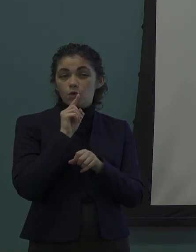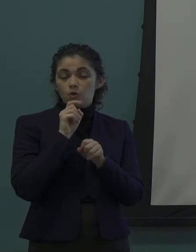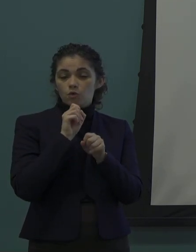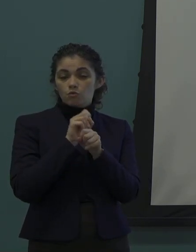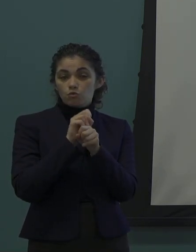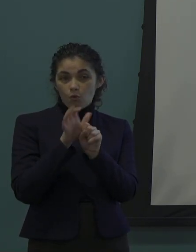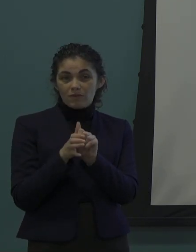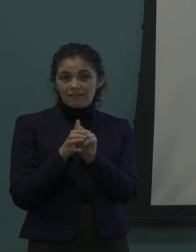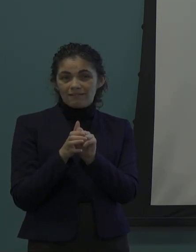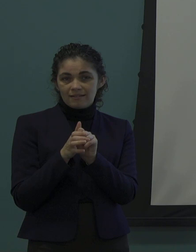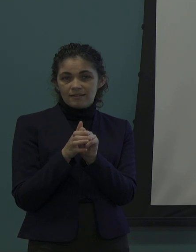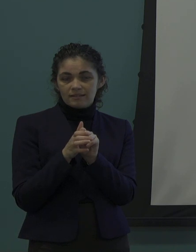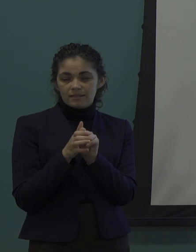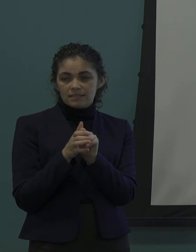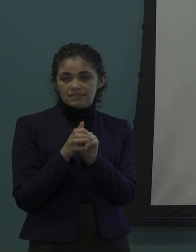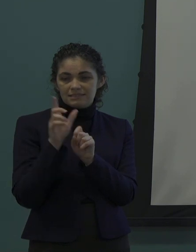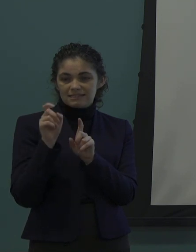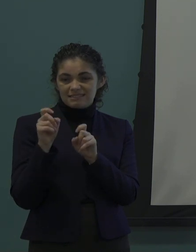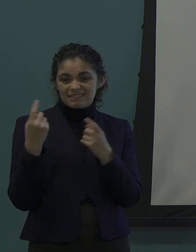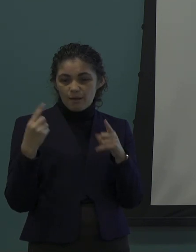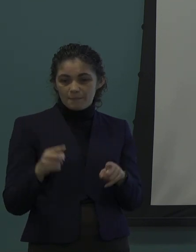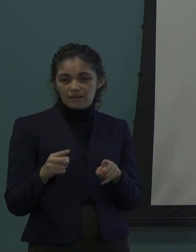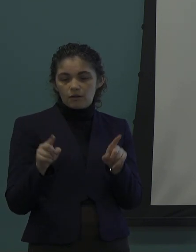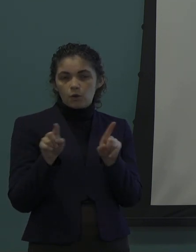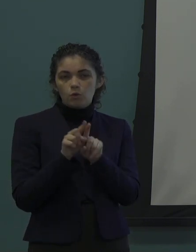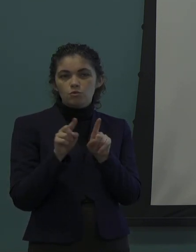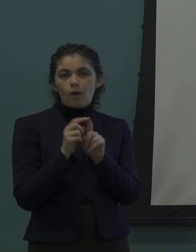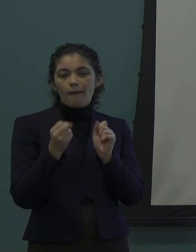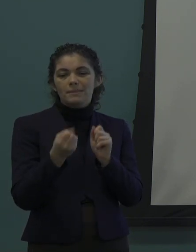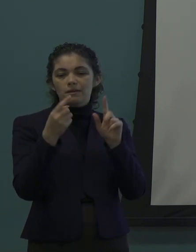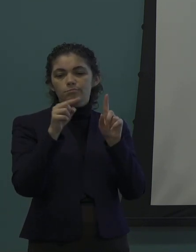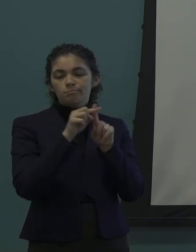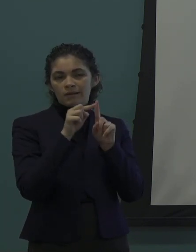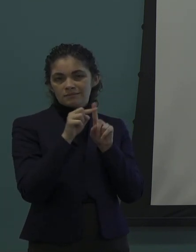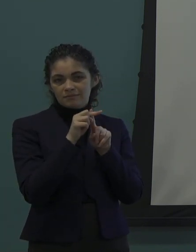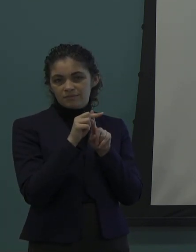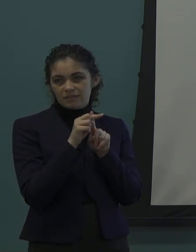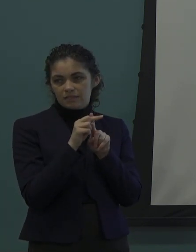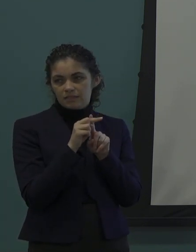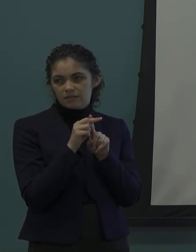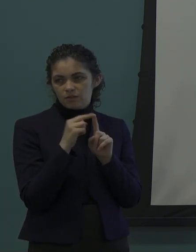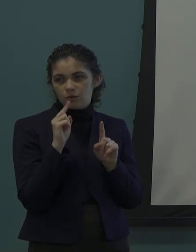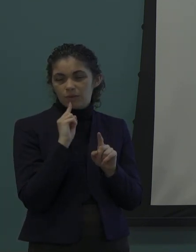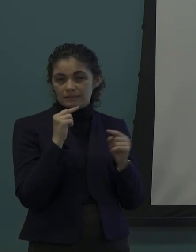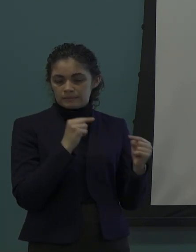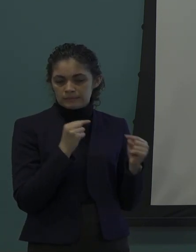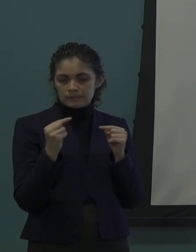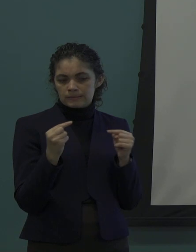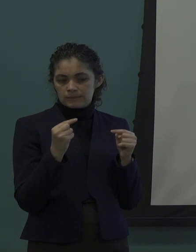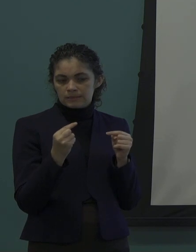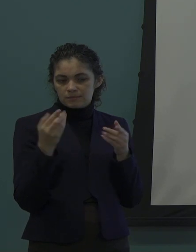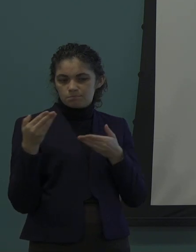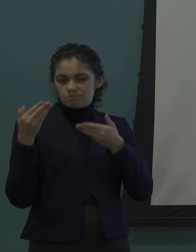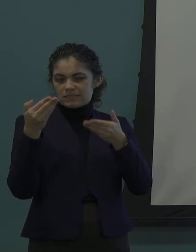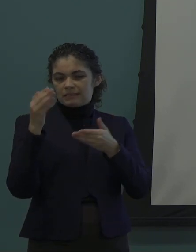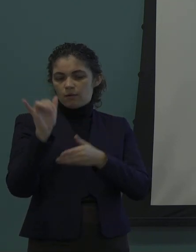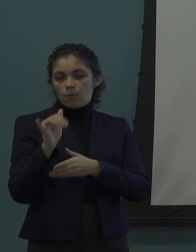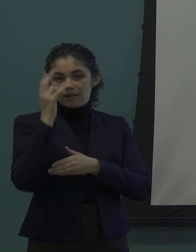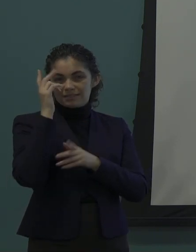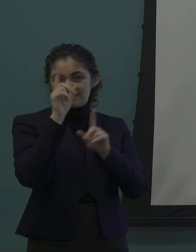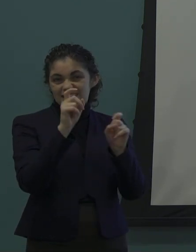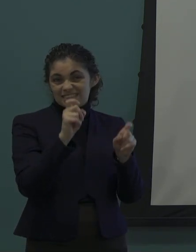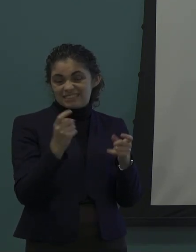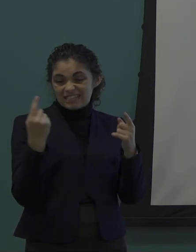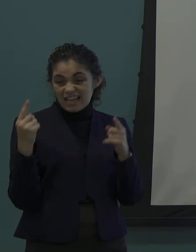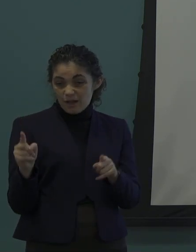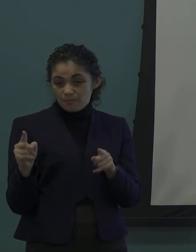being done and how many of those are actually positive. It's a little hard for us to present that because the testing is being done at